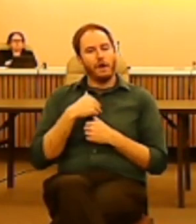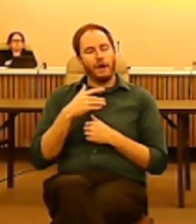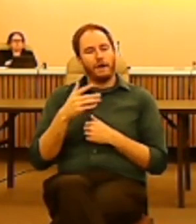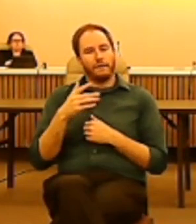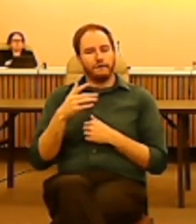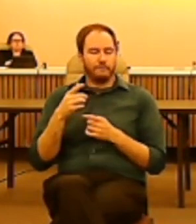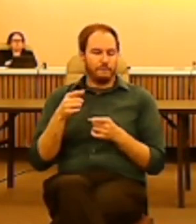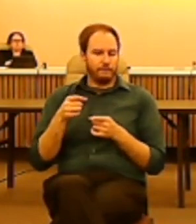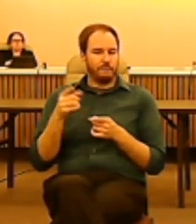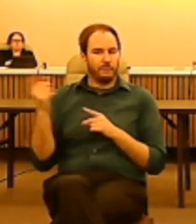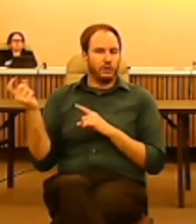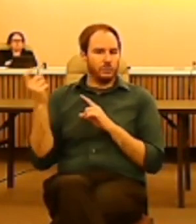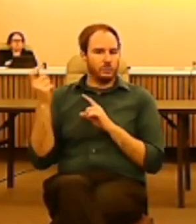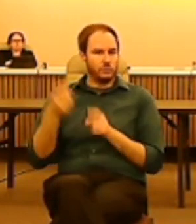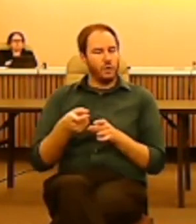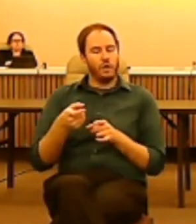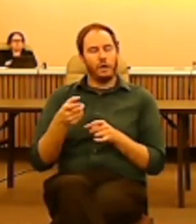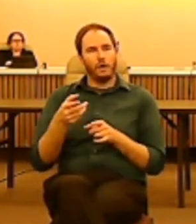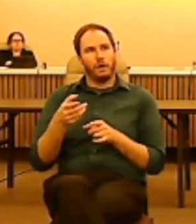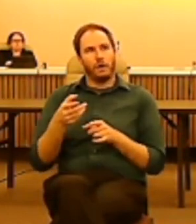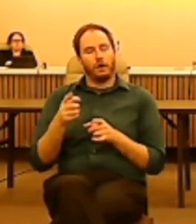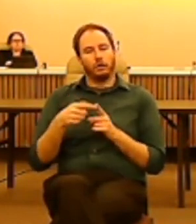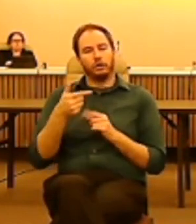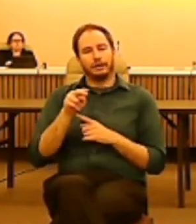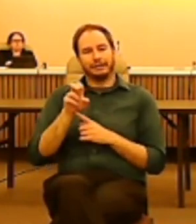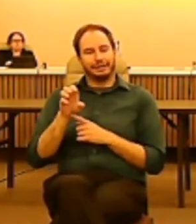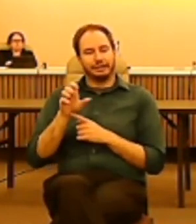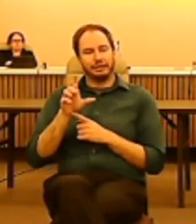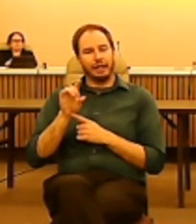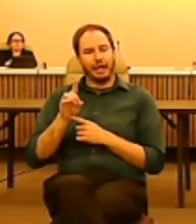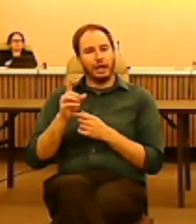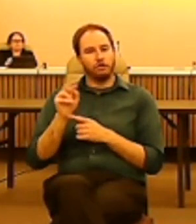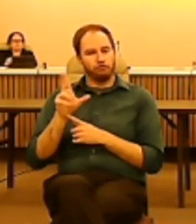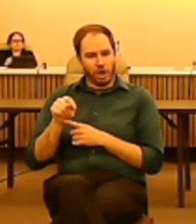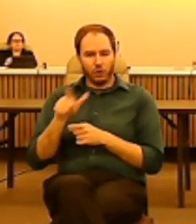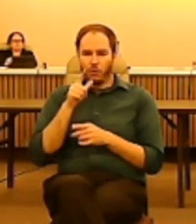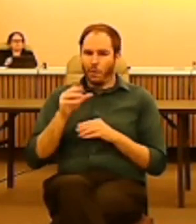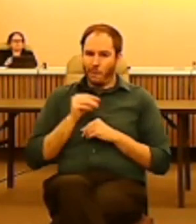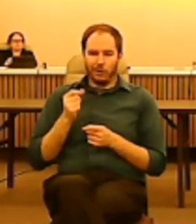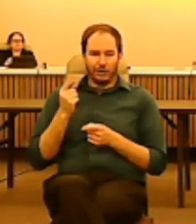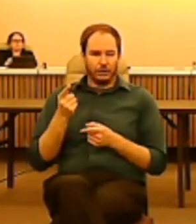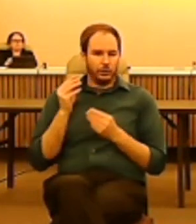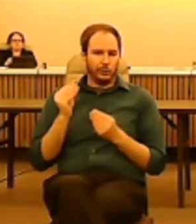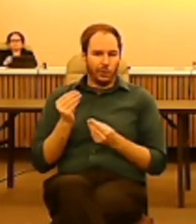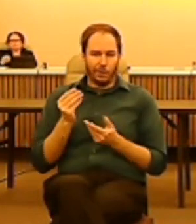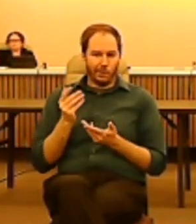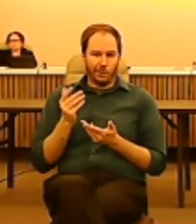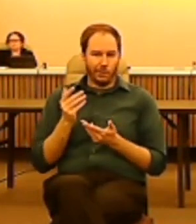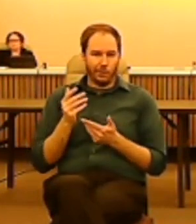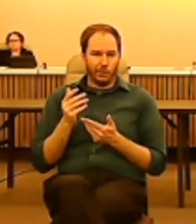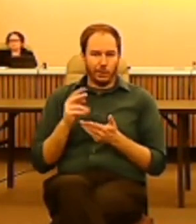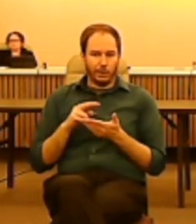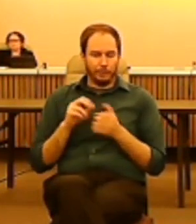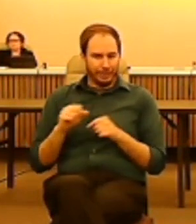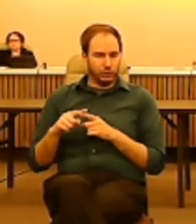conservancy that was donated to the Genesee Land Trust. They currently own it. They don't really have a good means for maintaining it. They've